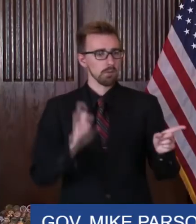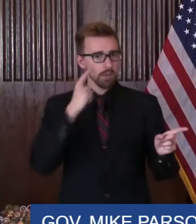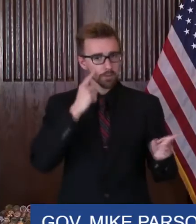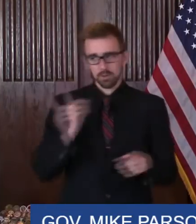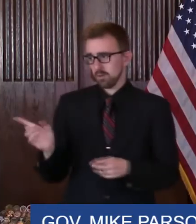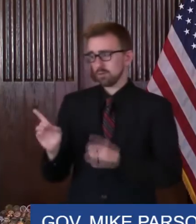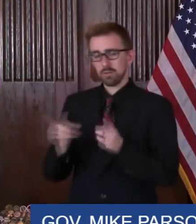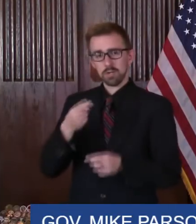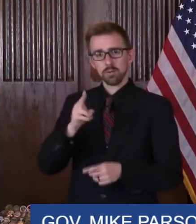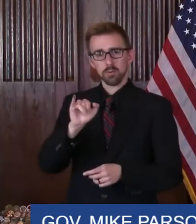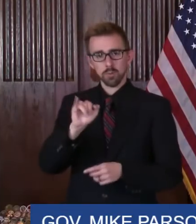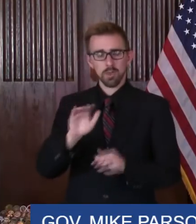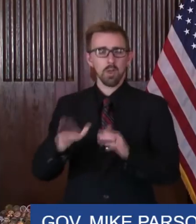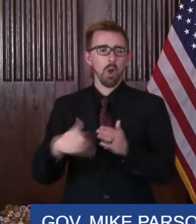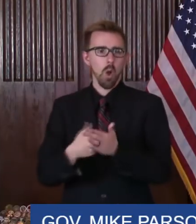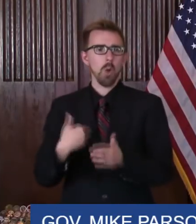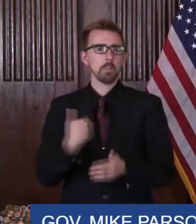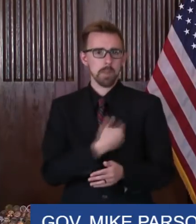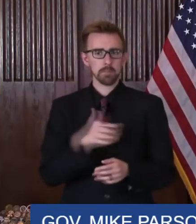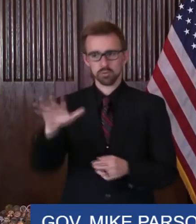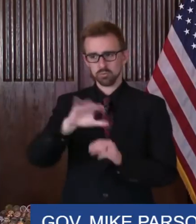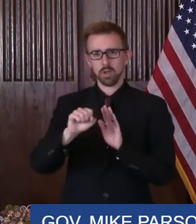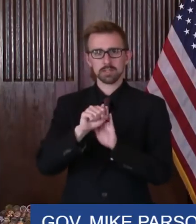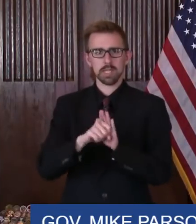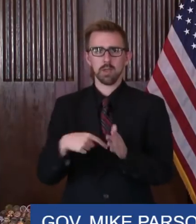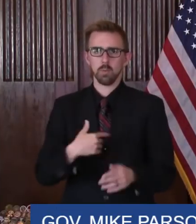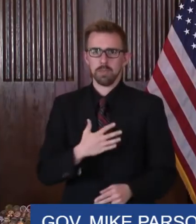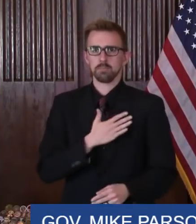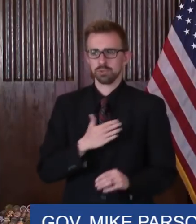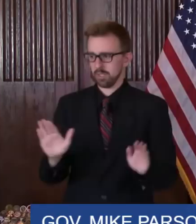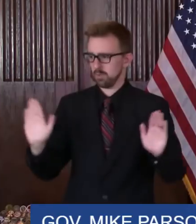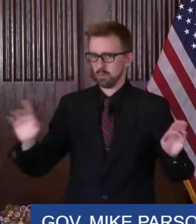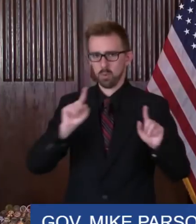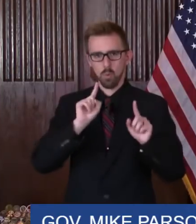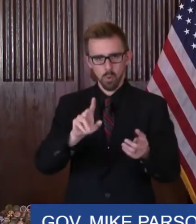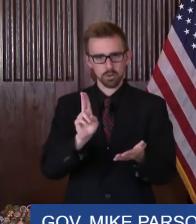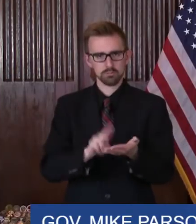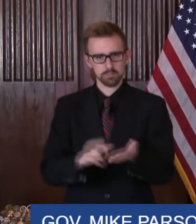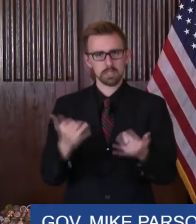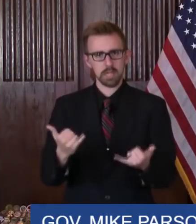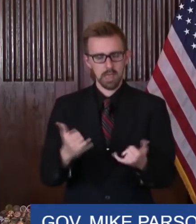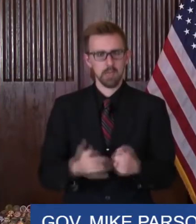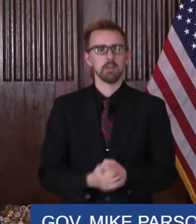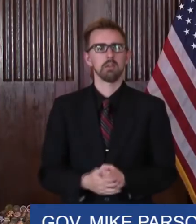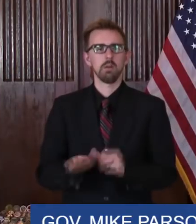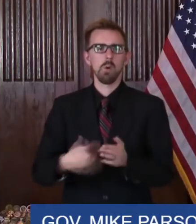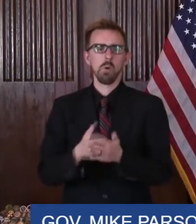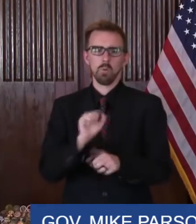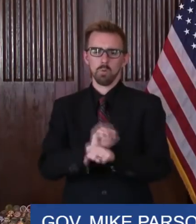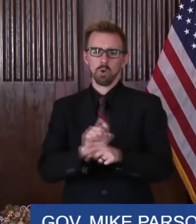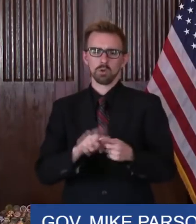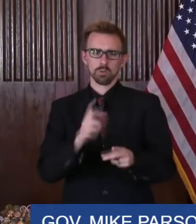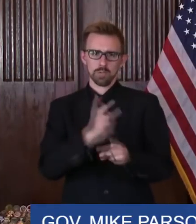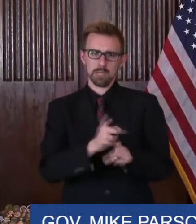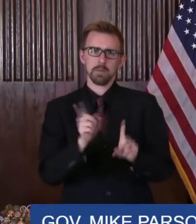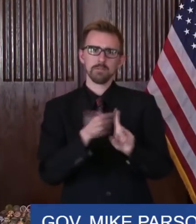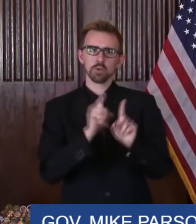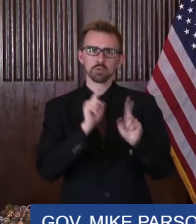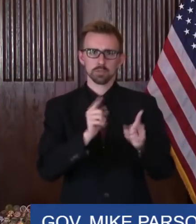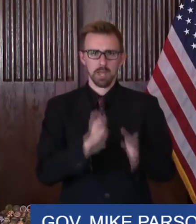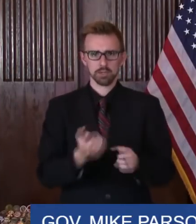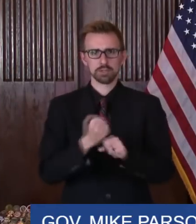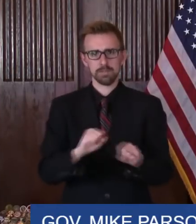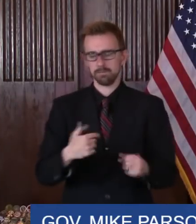on behalf of all our members across the state, we appreciate the order you've issued today and all the work you do to keep first responders safe. Thank you very